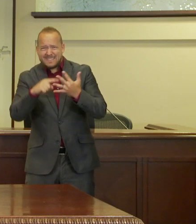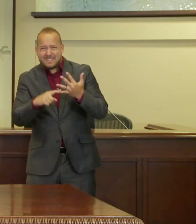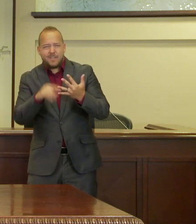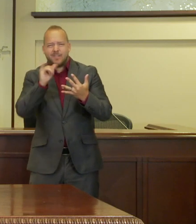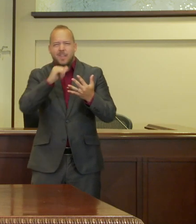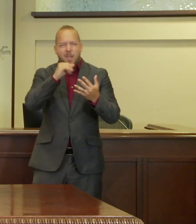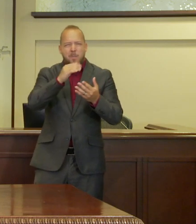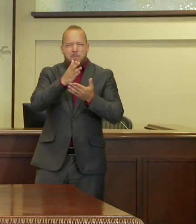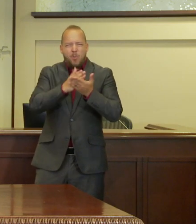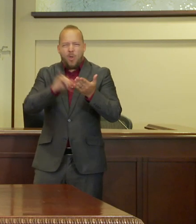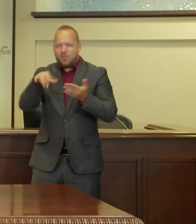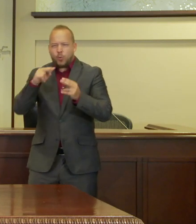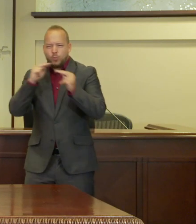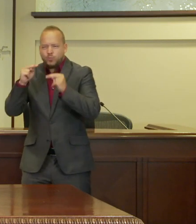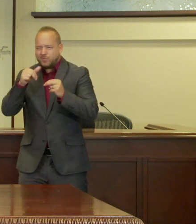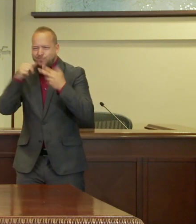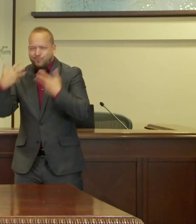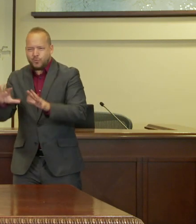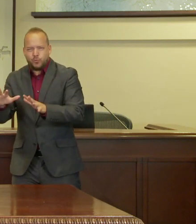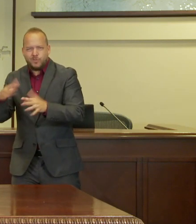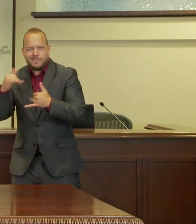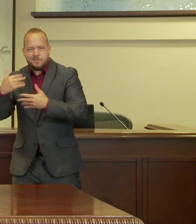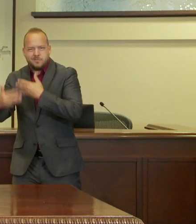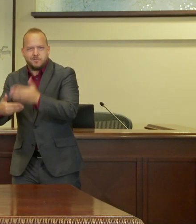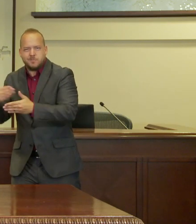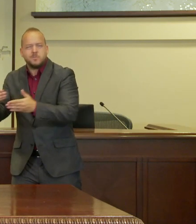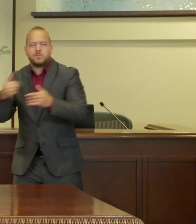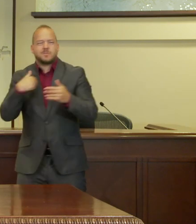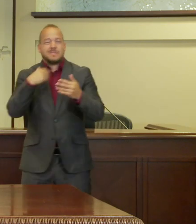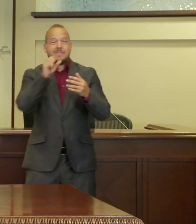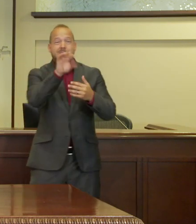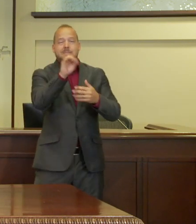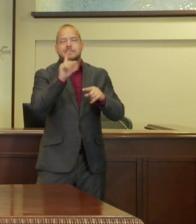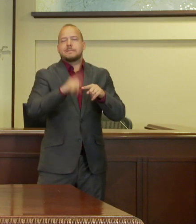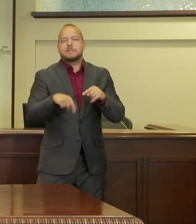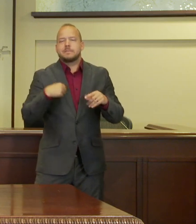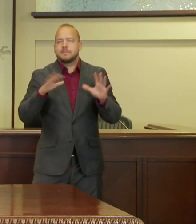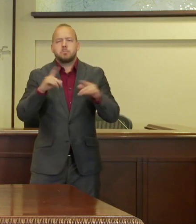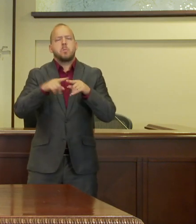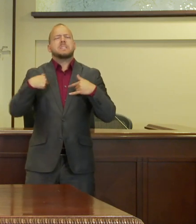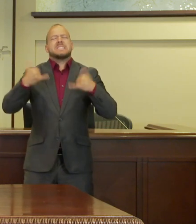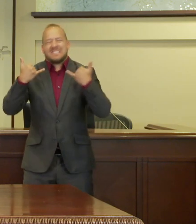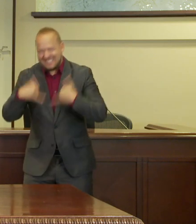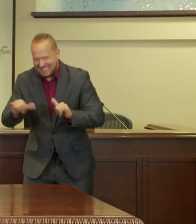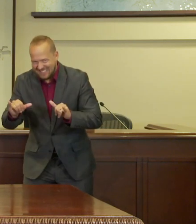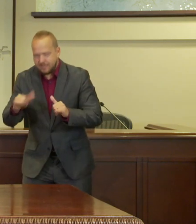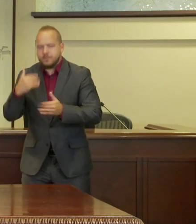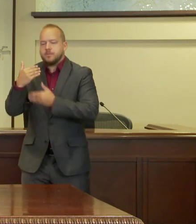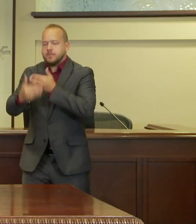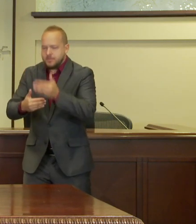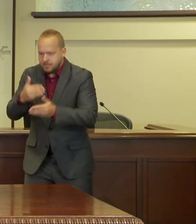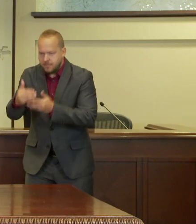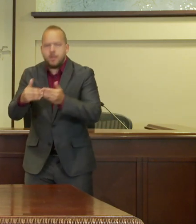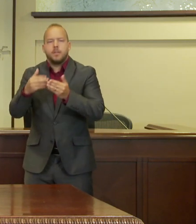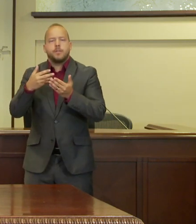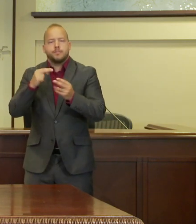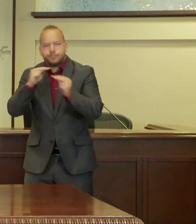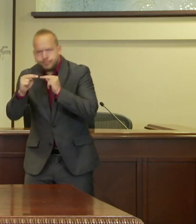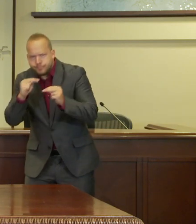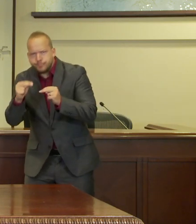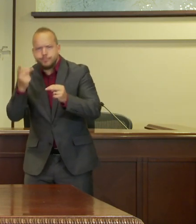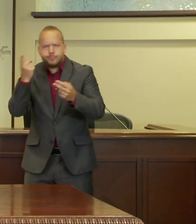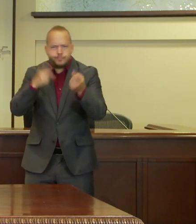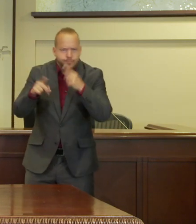I will tell you that there are ongoing discussions right now about the possibility of extending